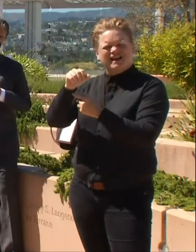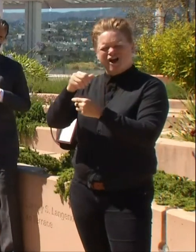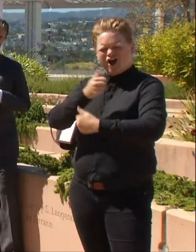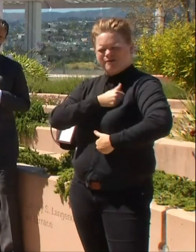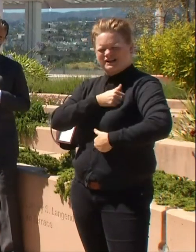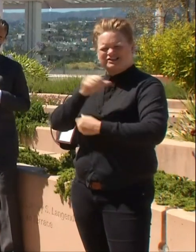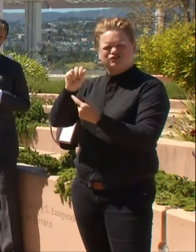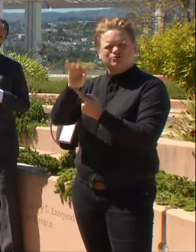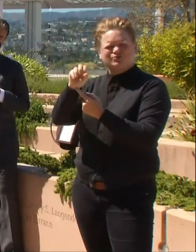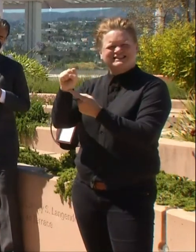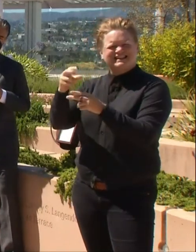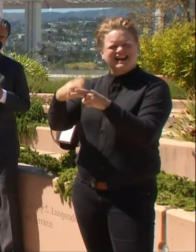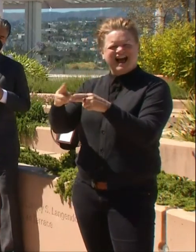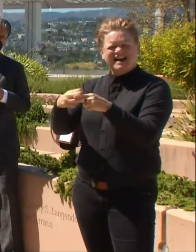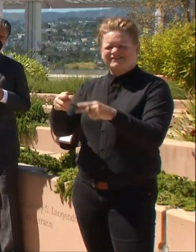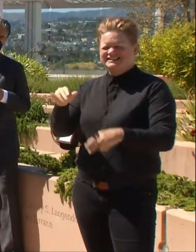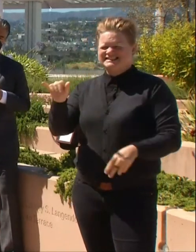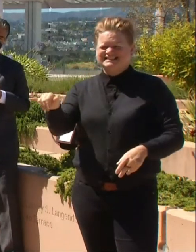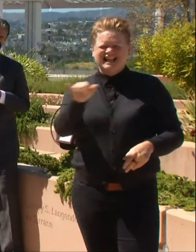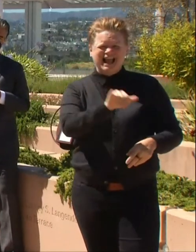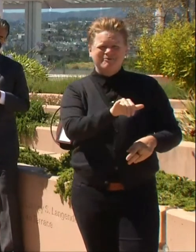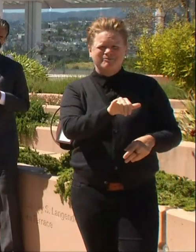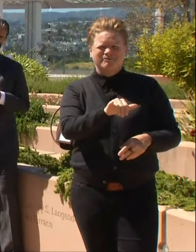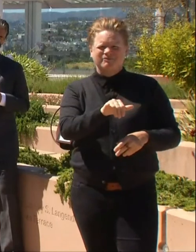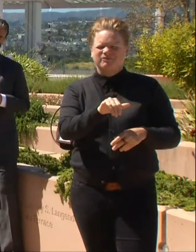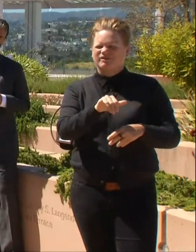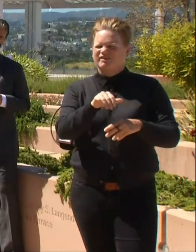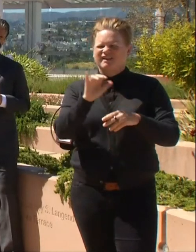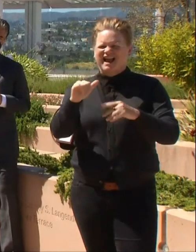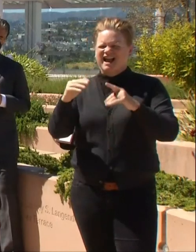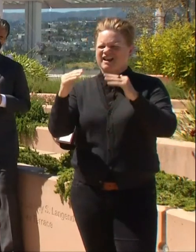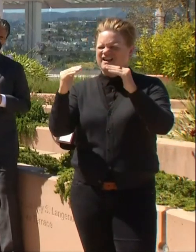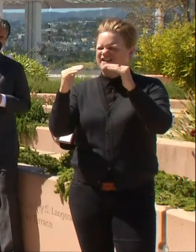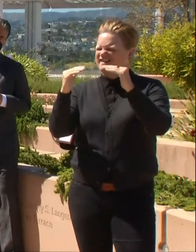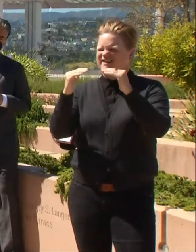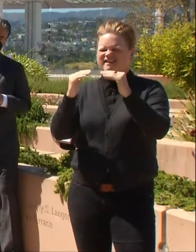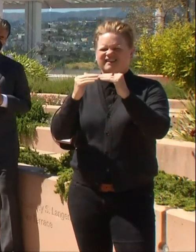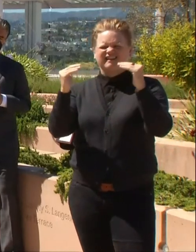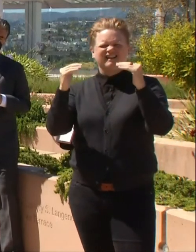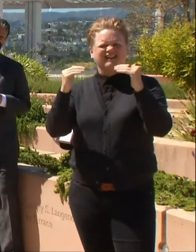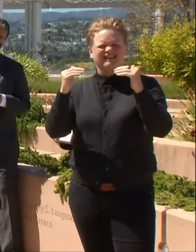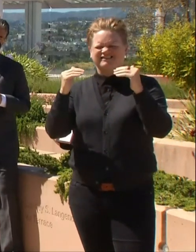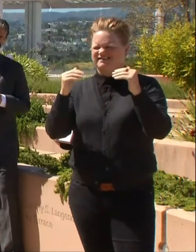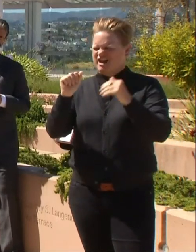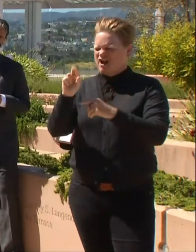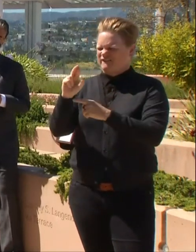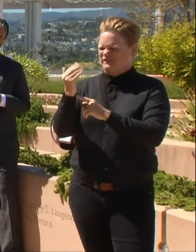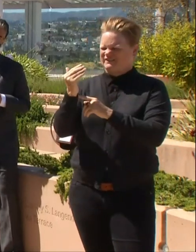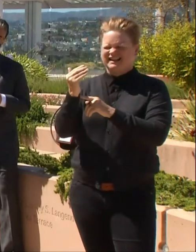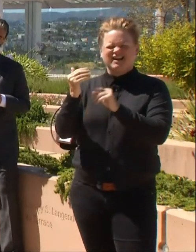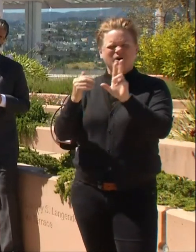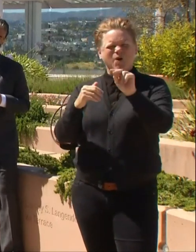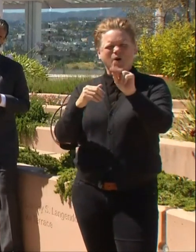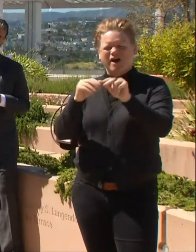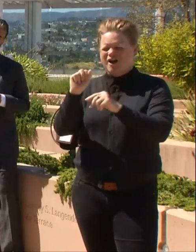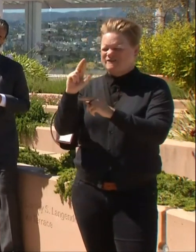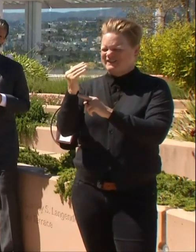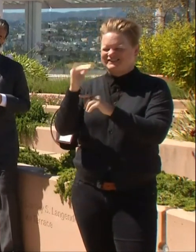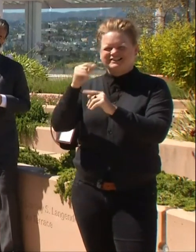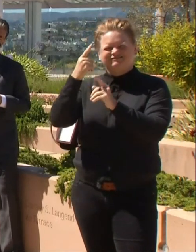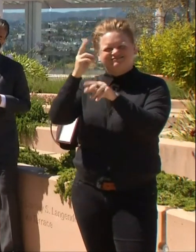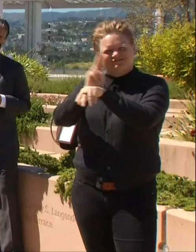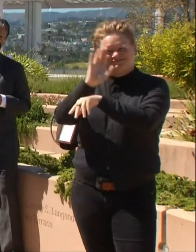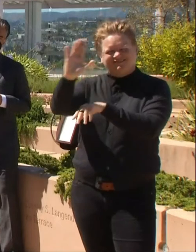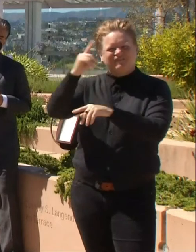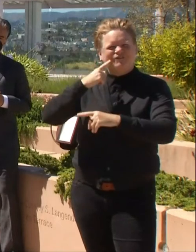is equally useful on the field of battle and for home defense. And I can assure you that even